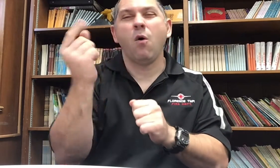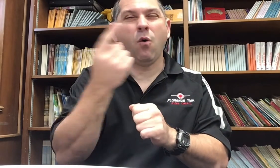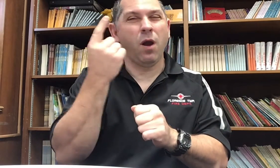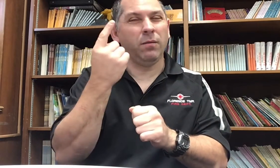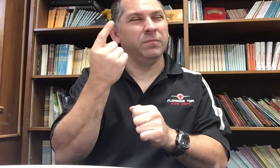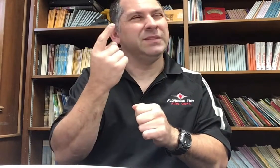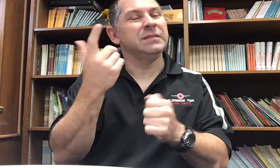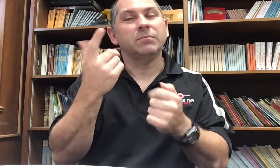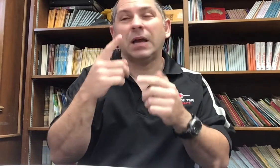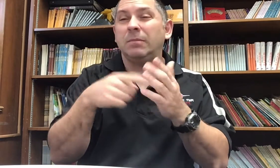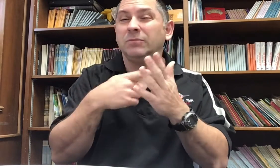And texting works